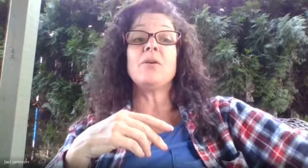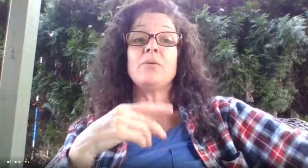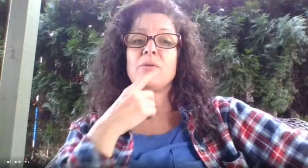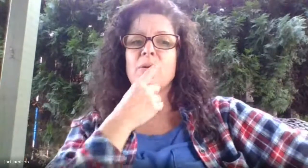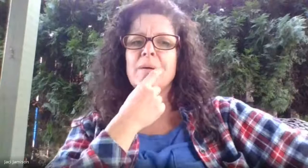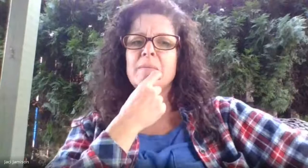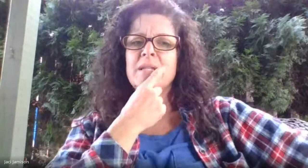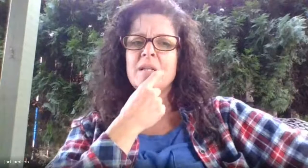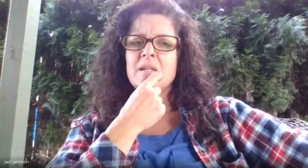Is that?